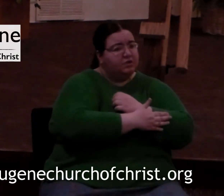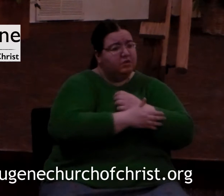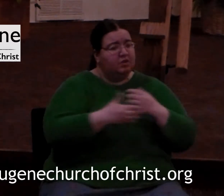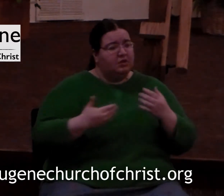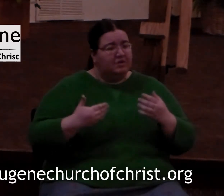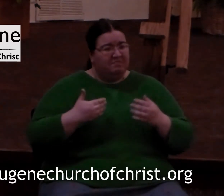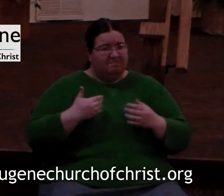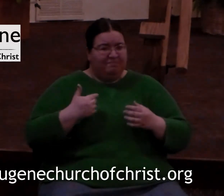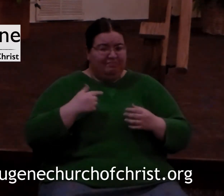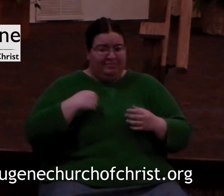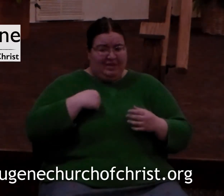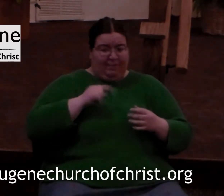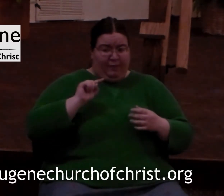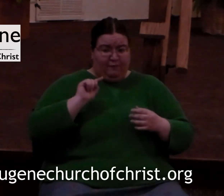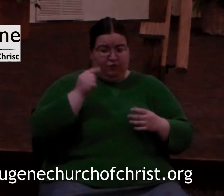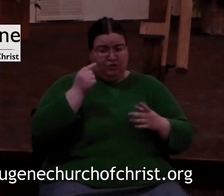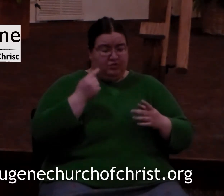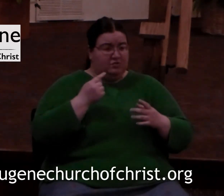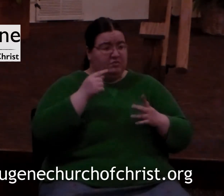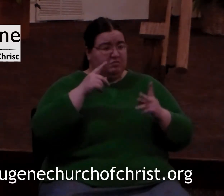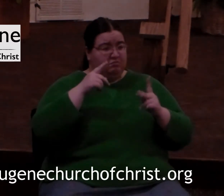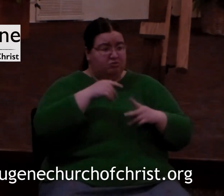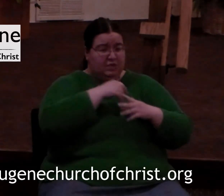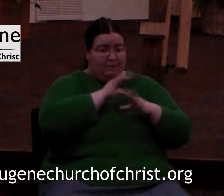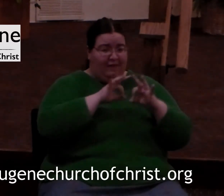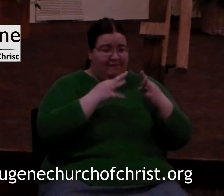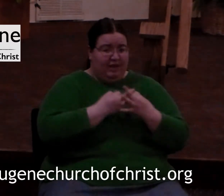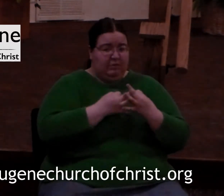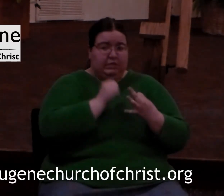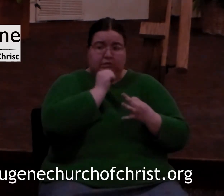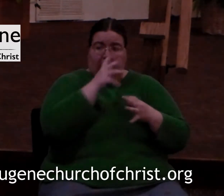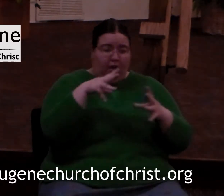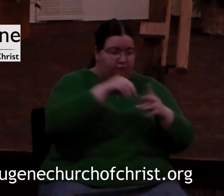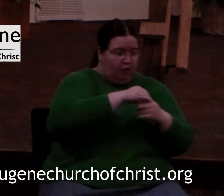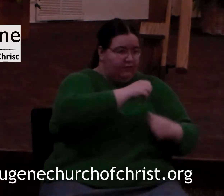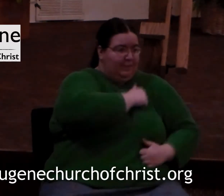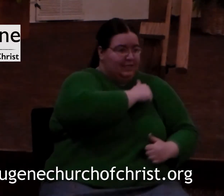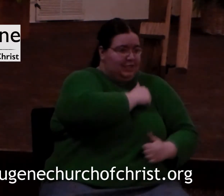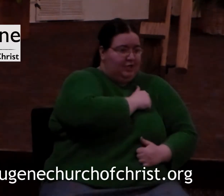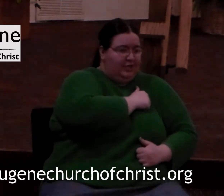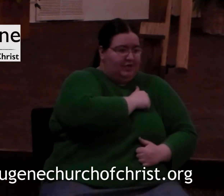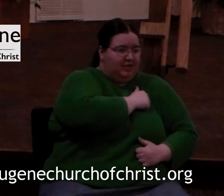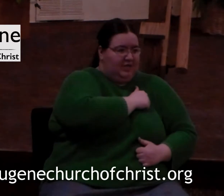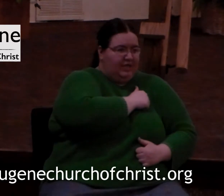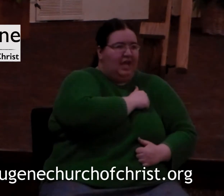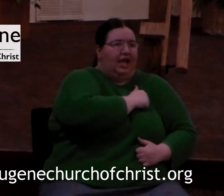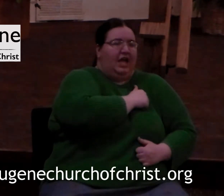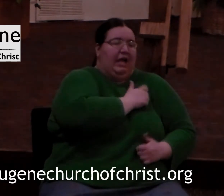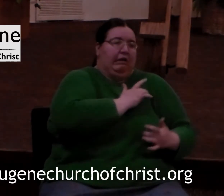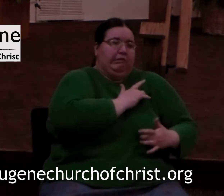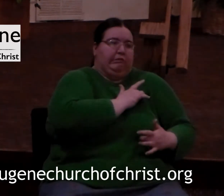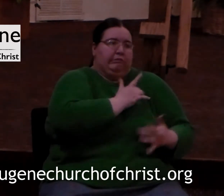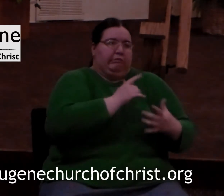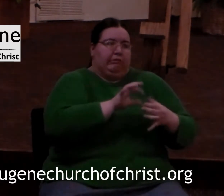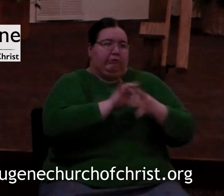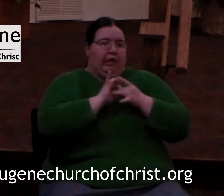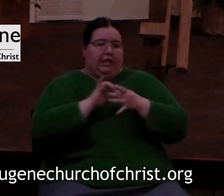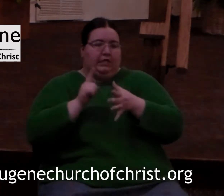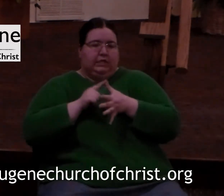the military, mainly because go back to fear at the beginning. Wasn't my calling, whatever you want to